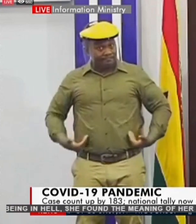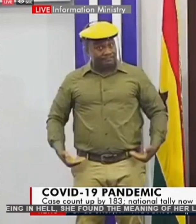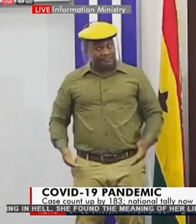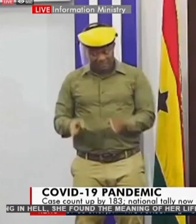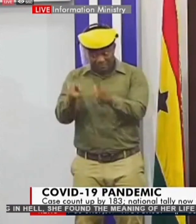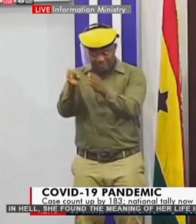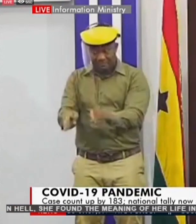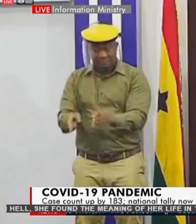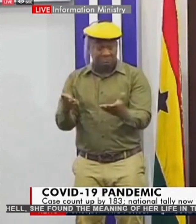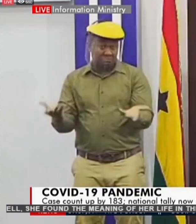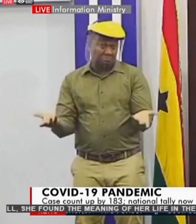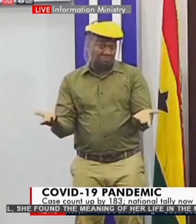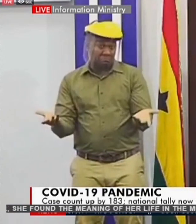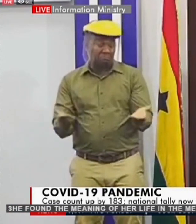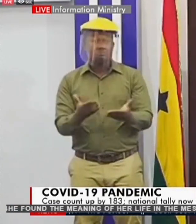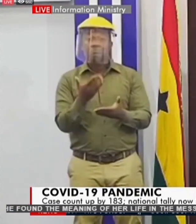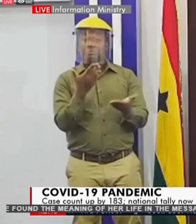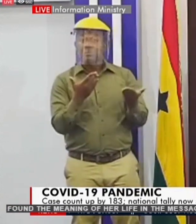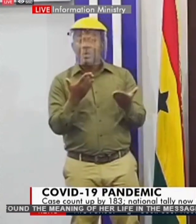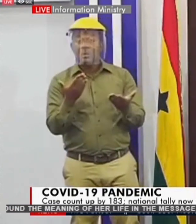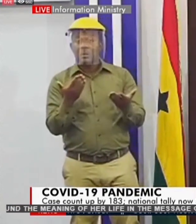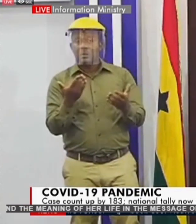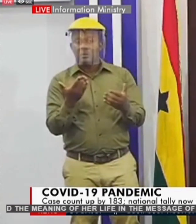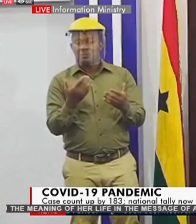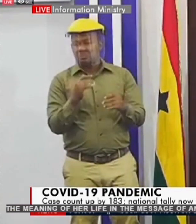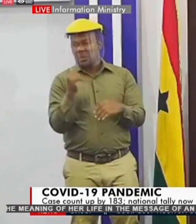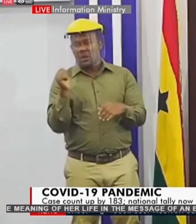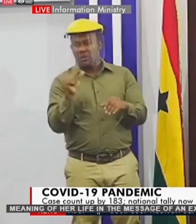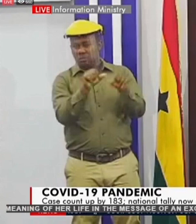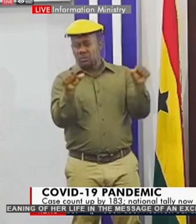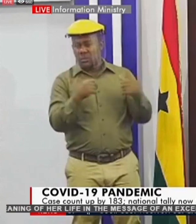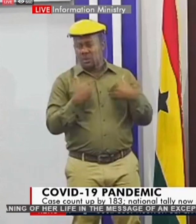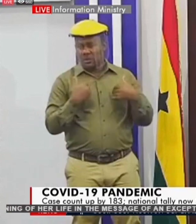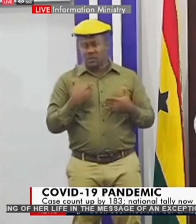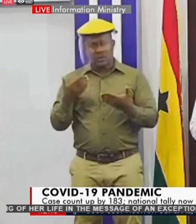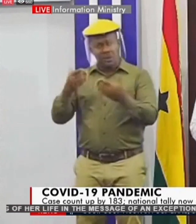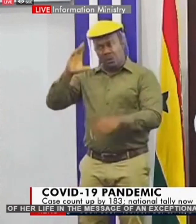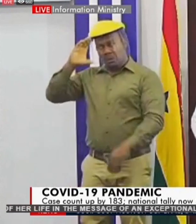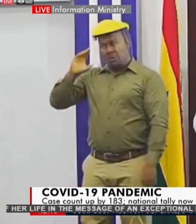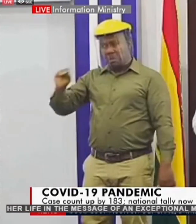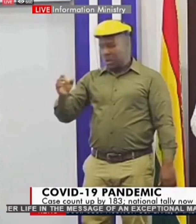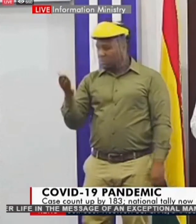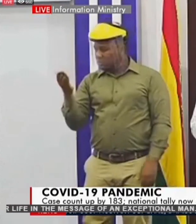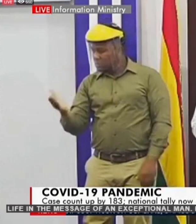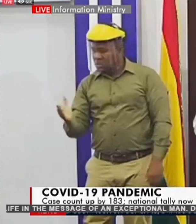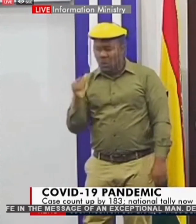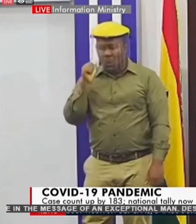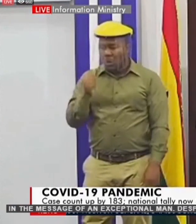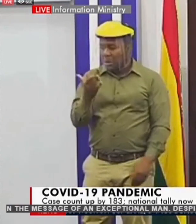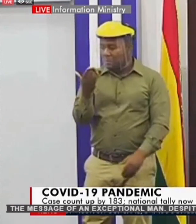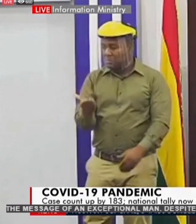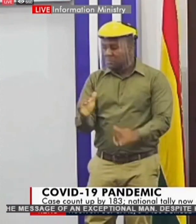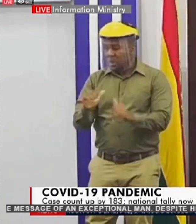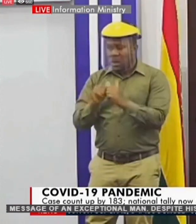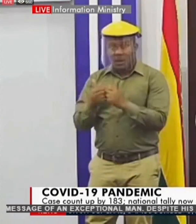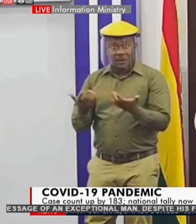appearance. Every society has certain ideal physical appearance for males and females, for different age group. So